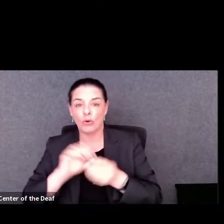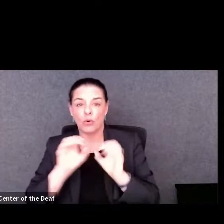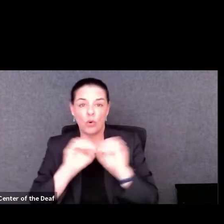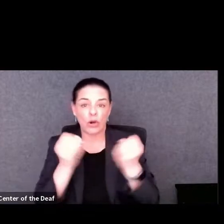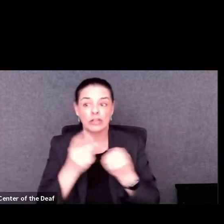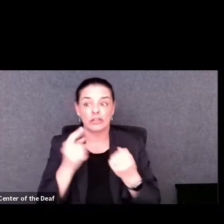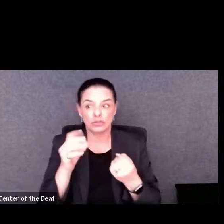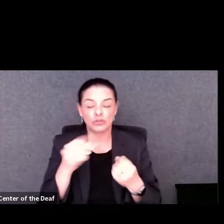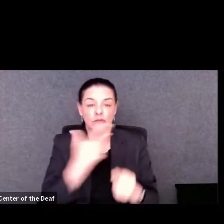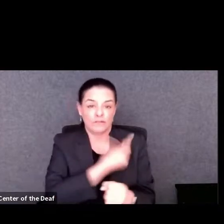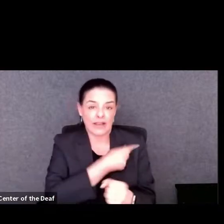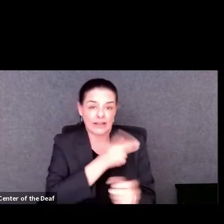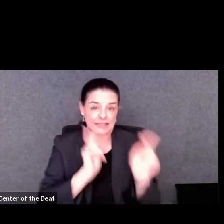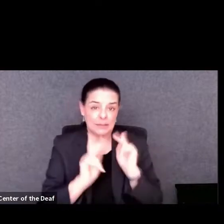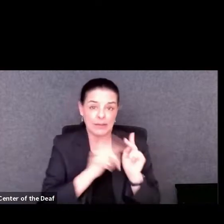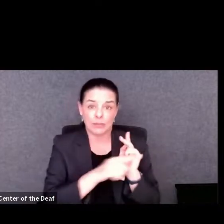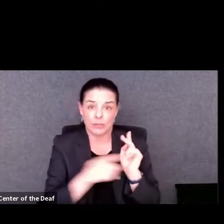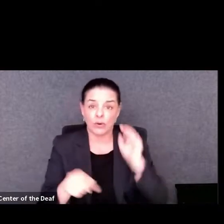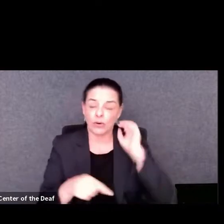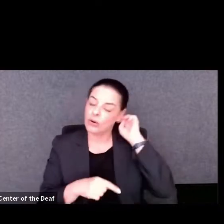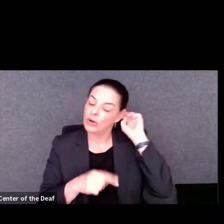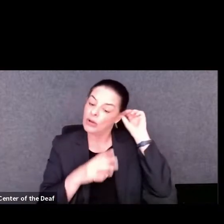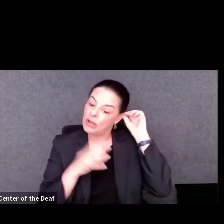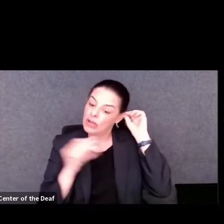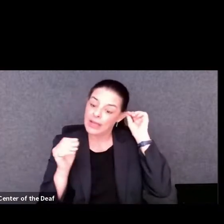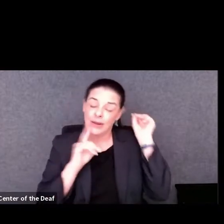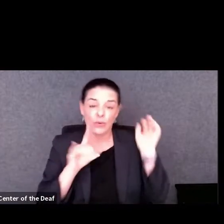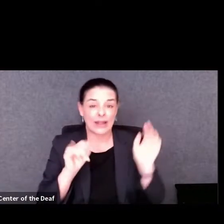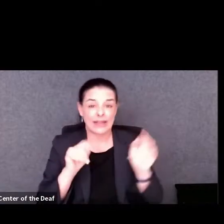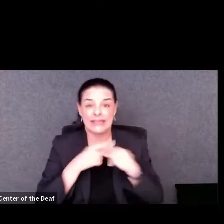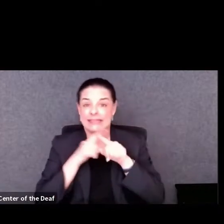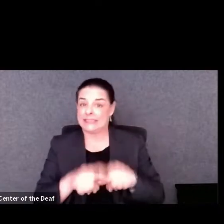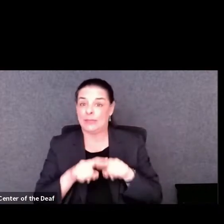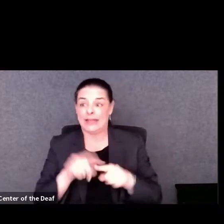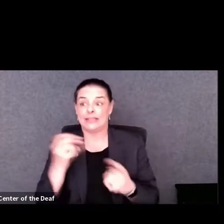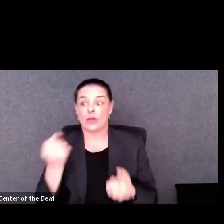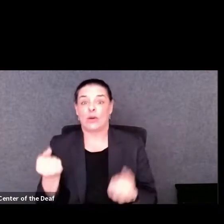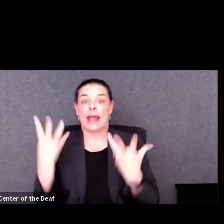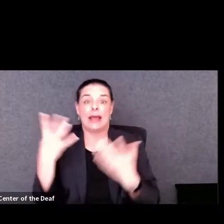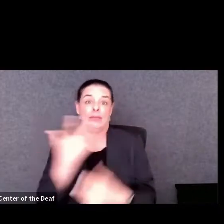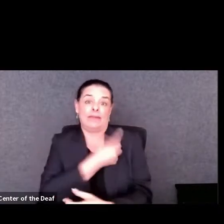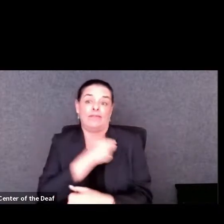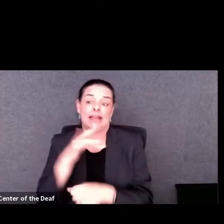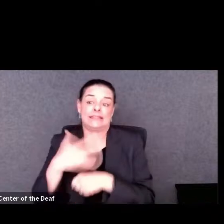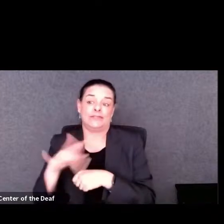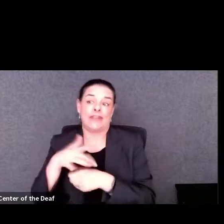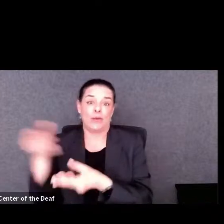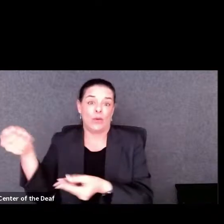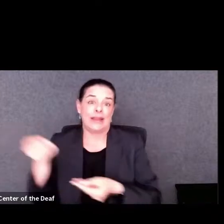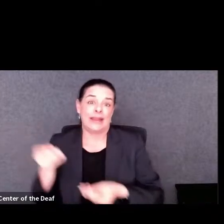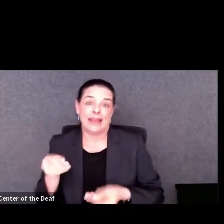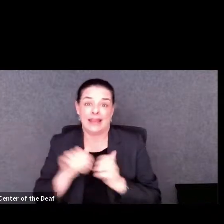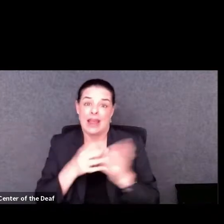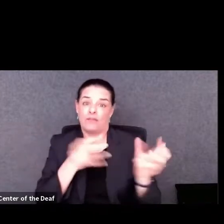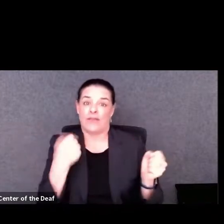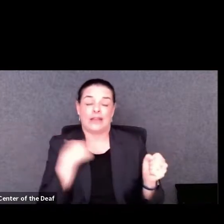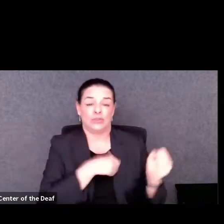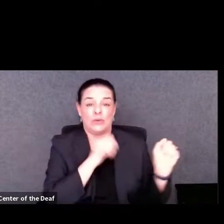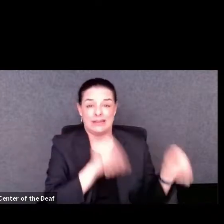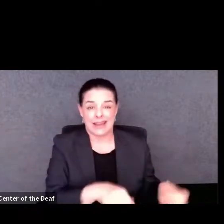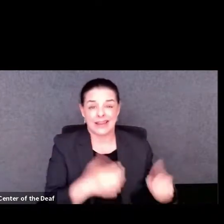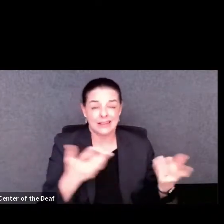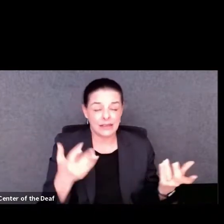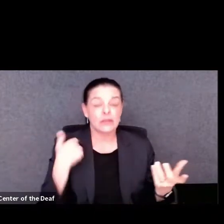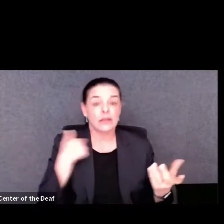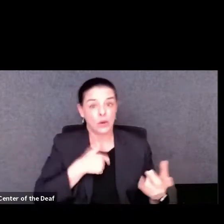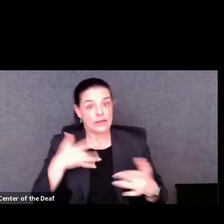folks vaccinated. And it's all based on the supply of vaccine that's coming into our community, how fast we can do that. And so